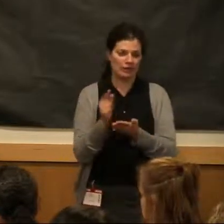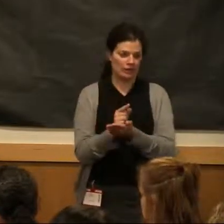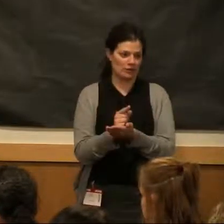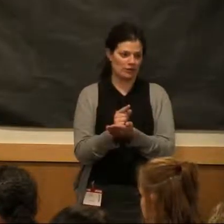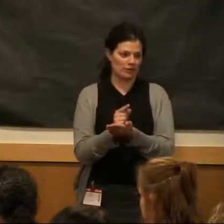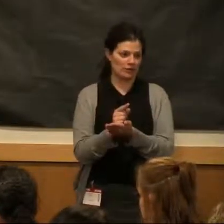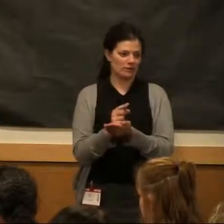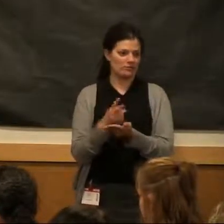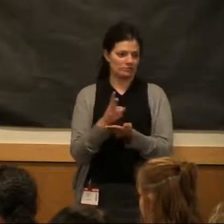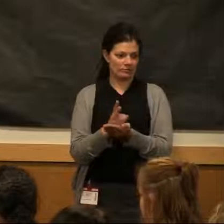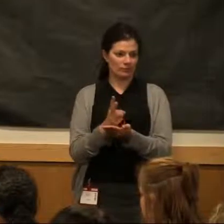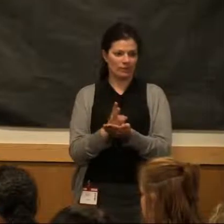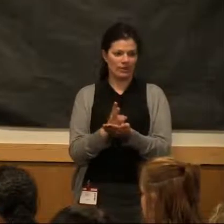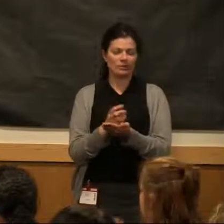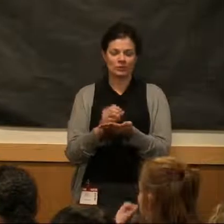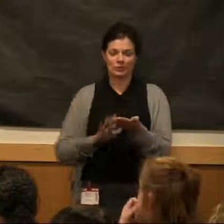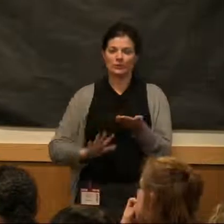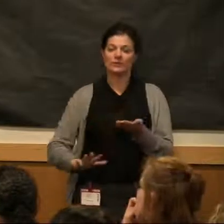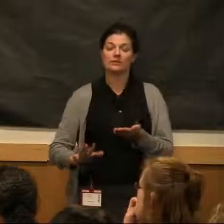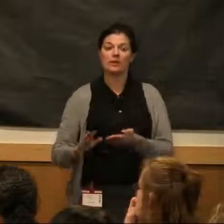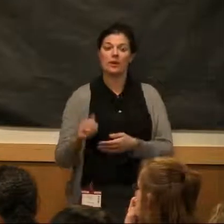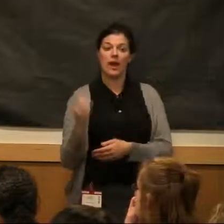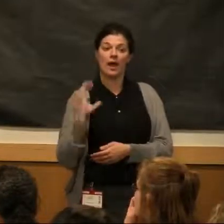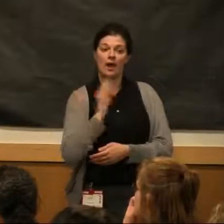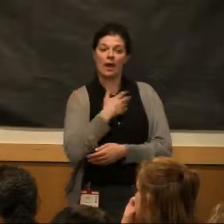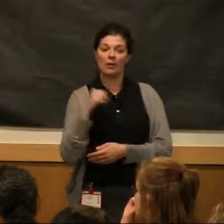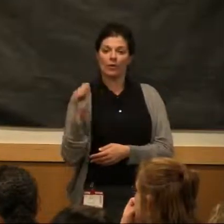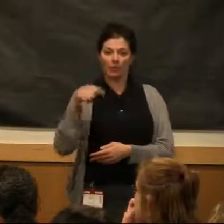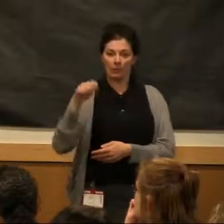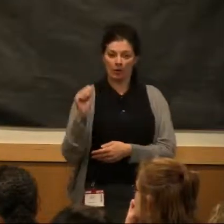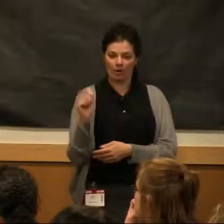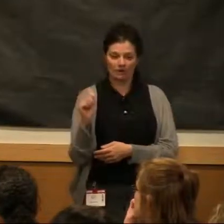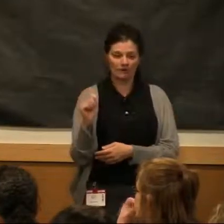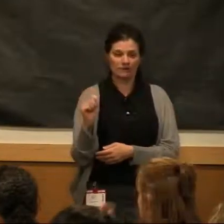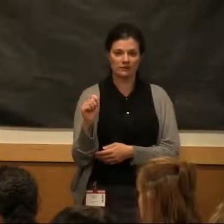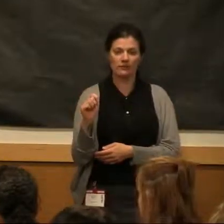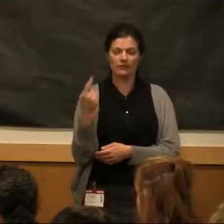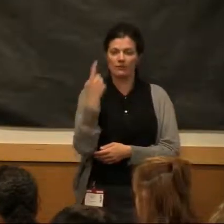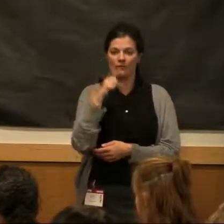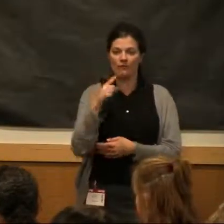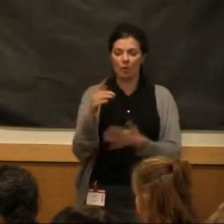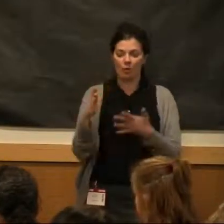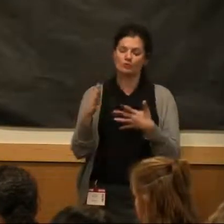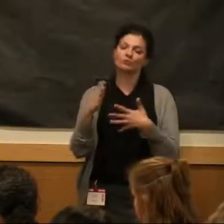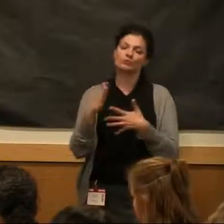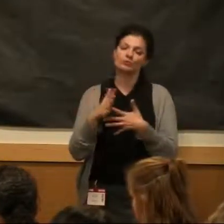on campus. For us, our apartments are for juniors and seniors in college,